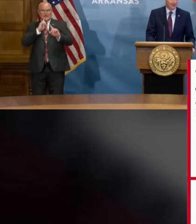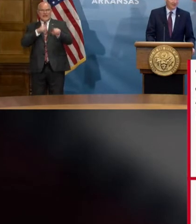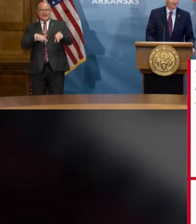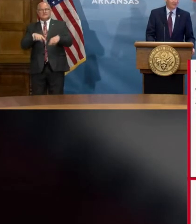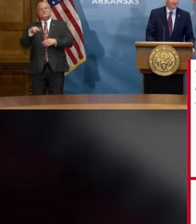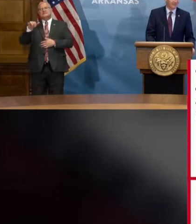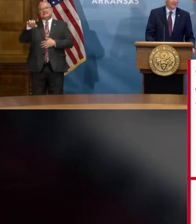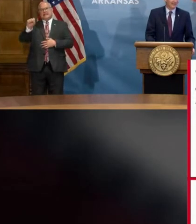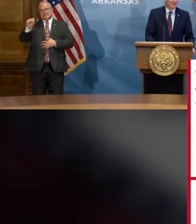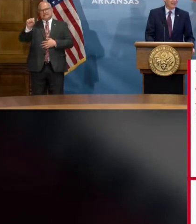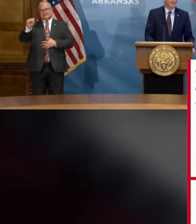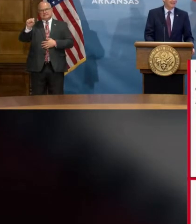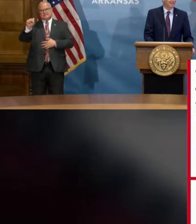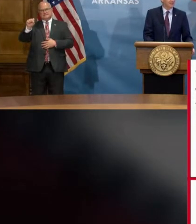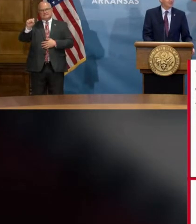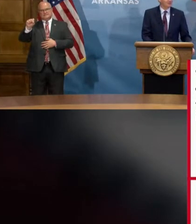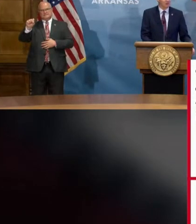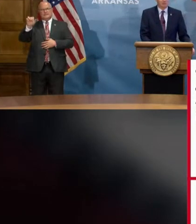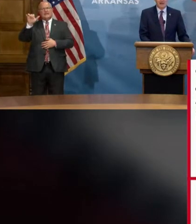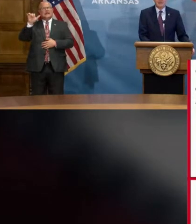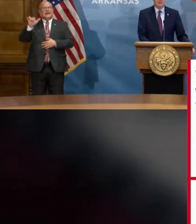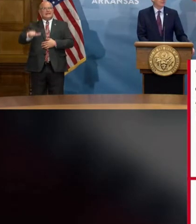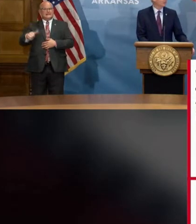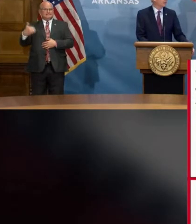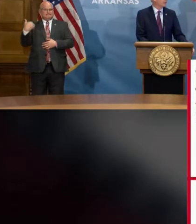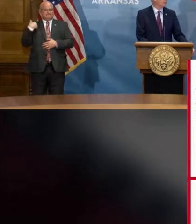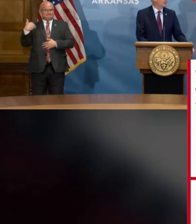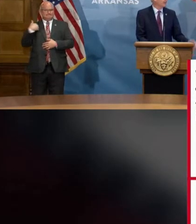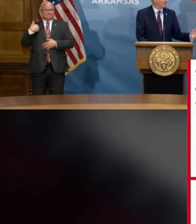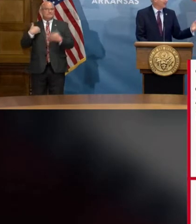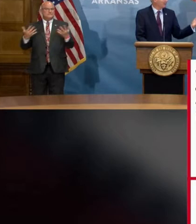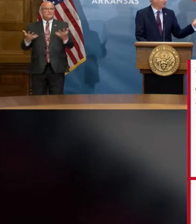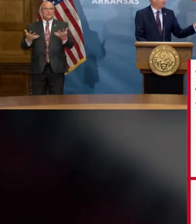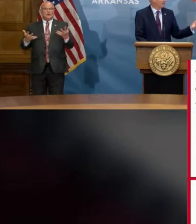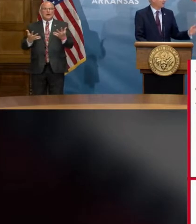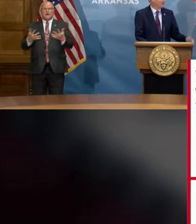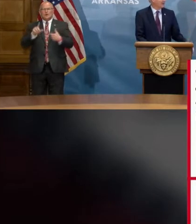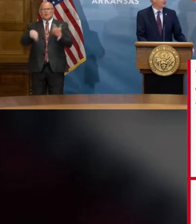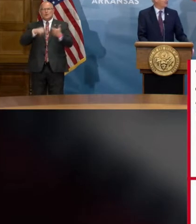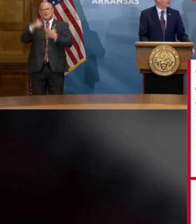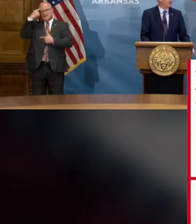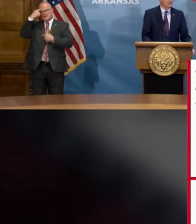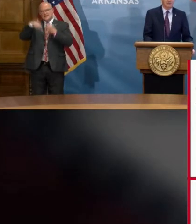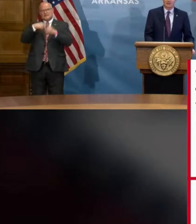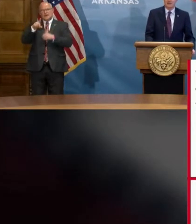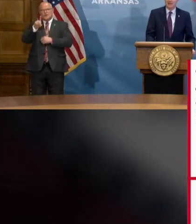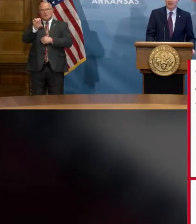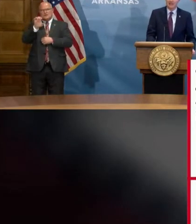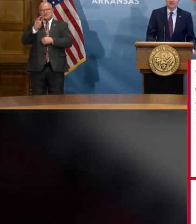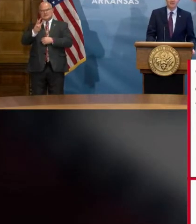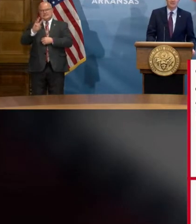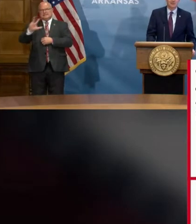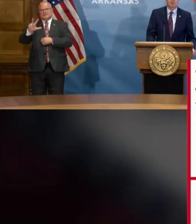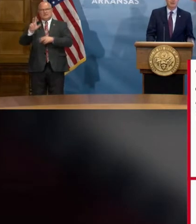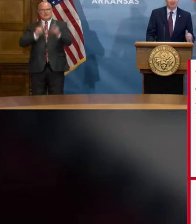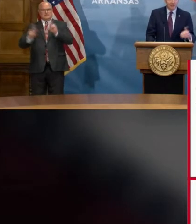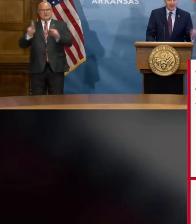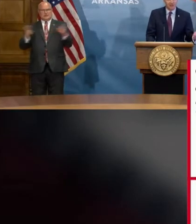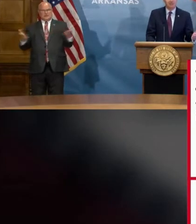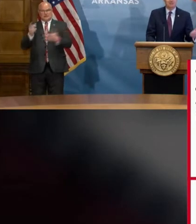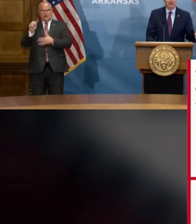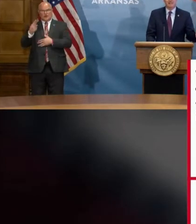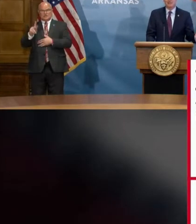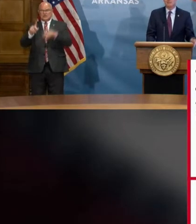was yes. And that's just a reminder to us that when you think about 163 Arkansans that we